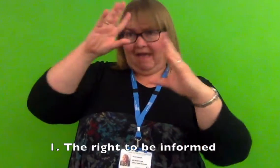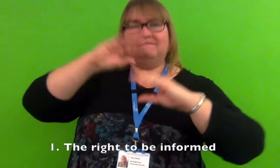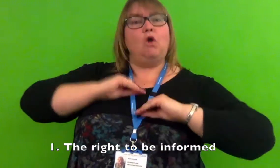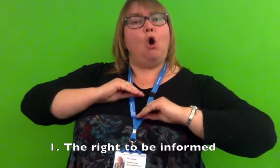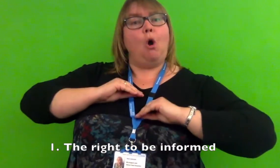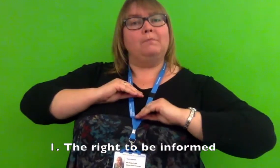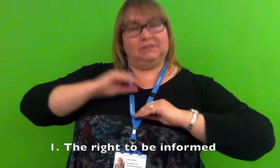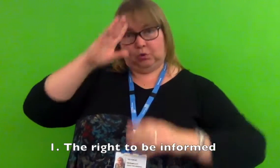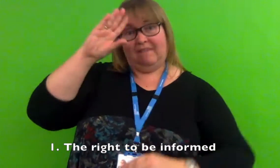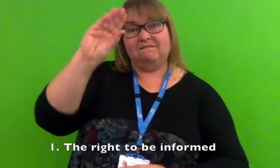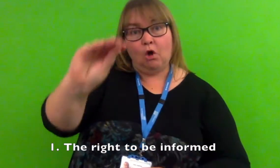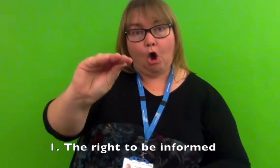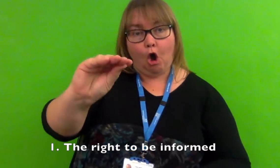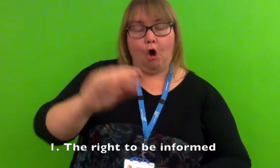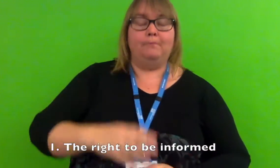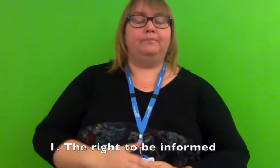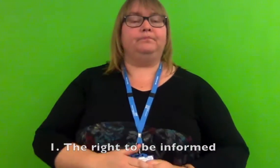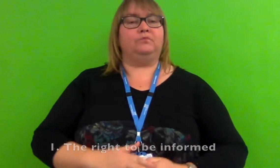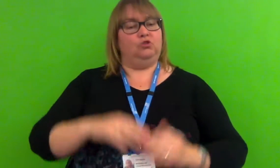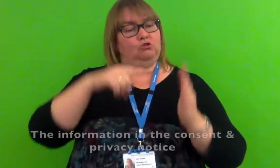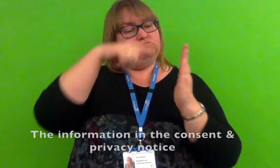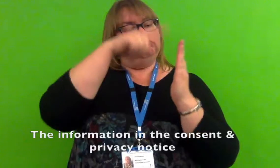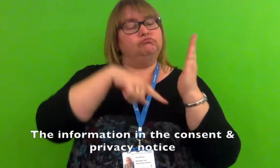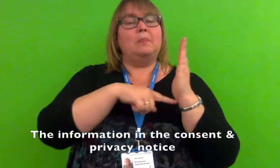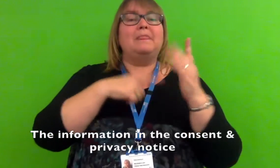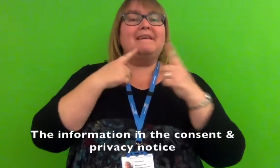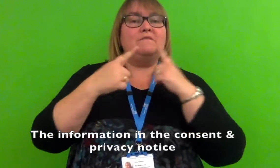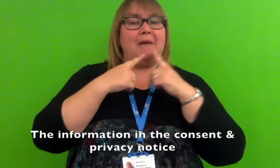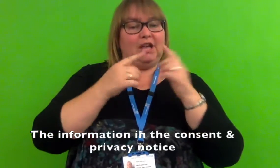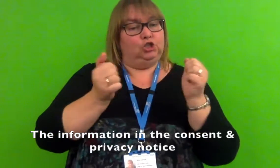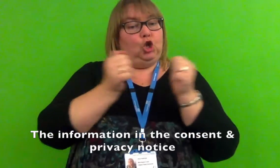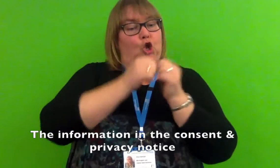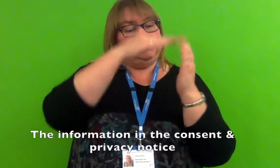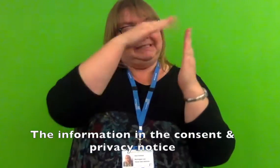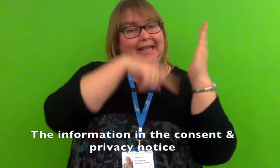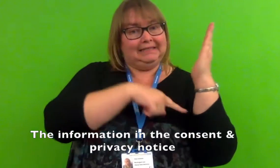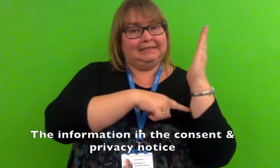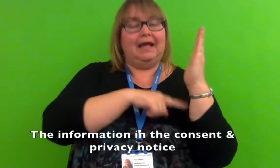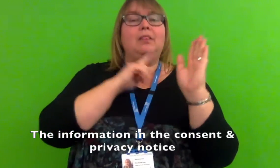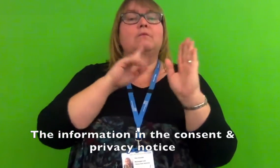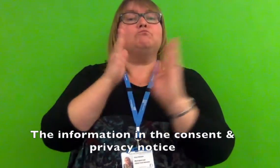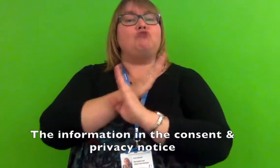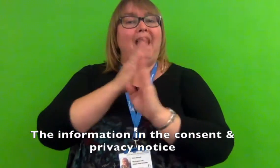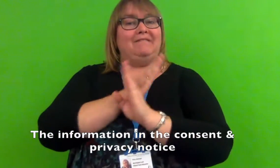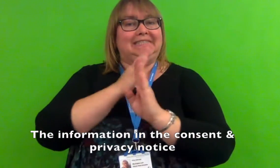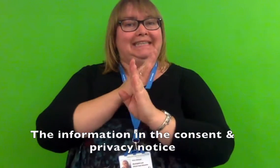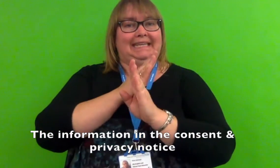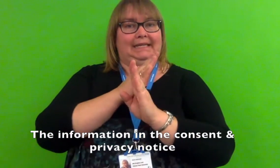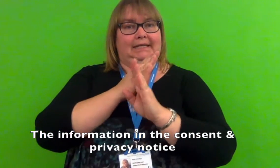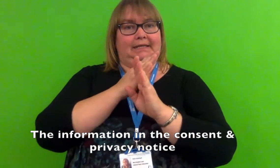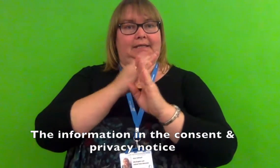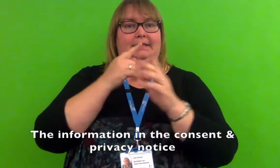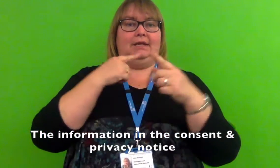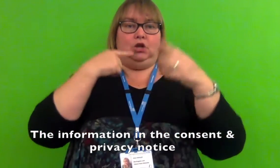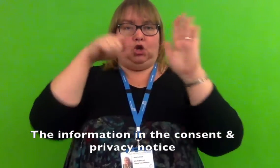1. The right to be informed. The information in the consent and privacy notice